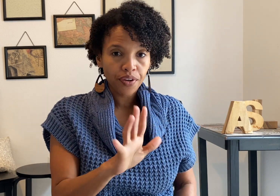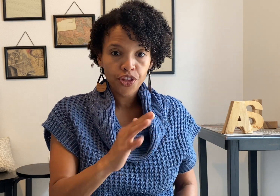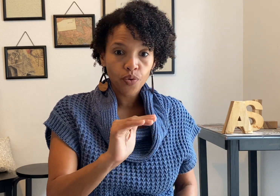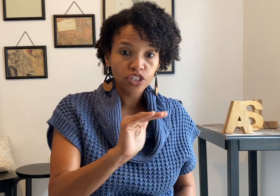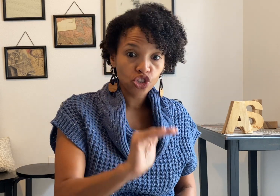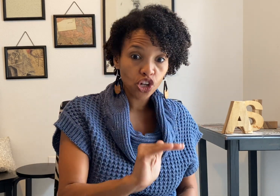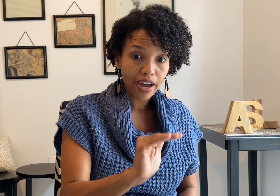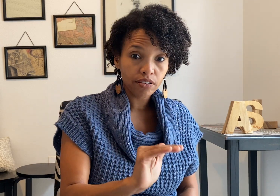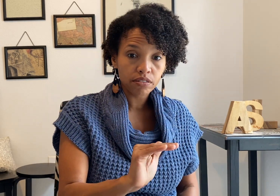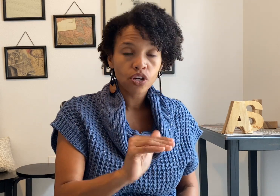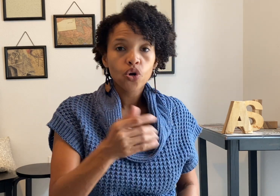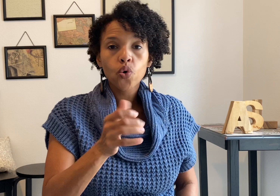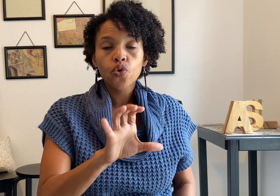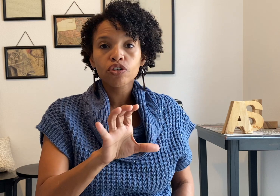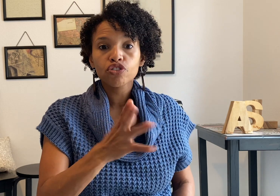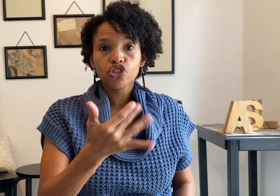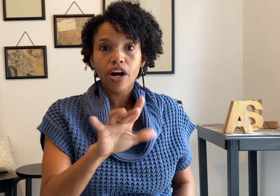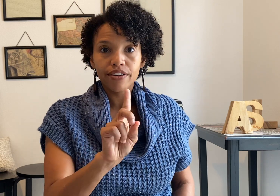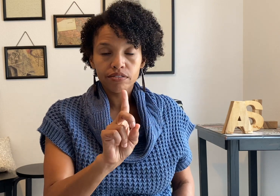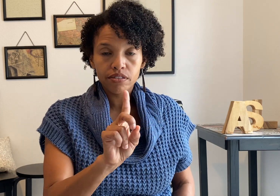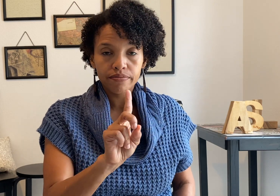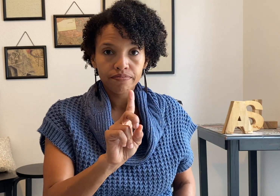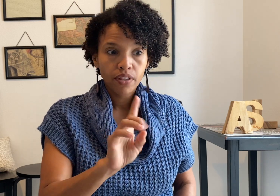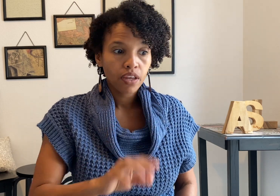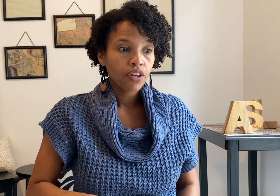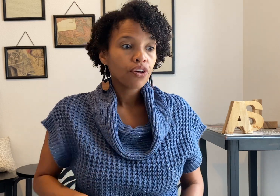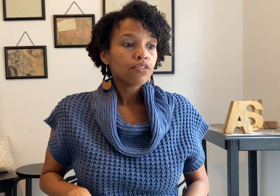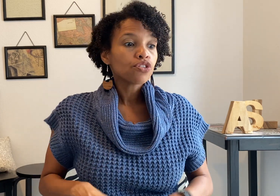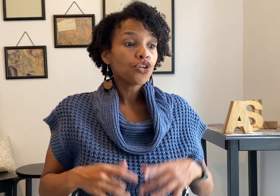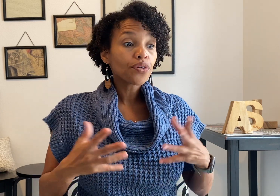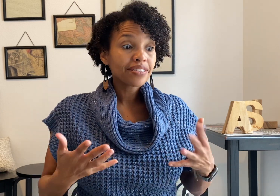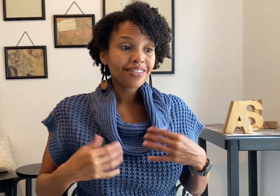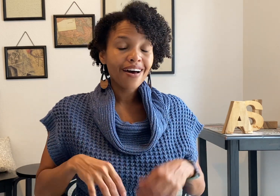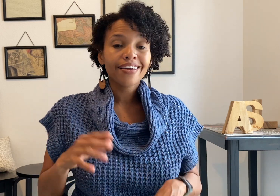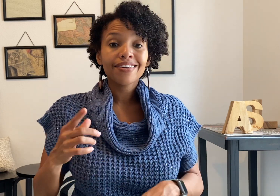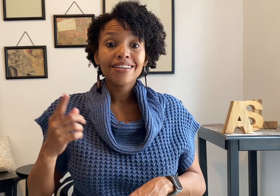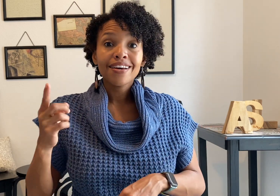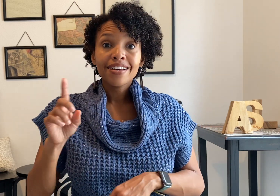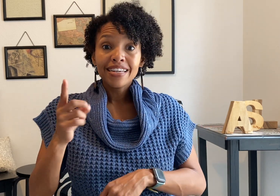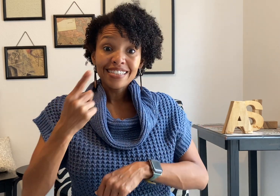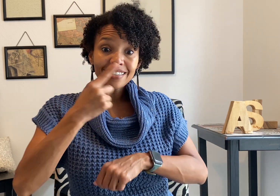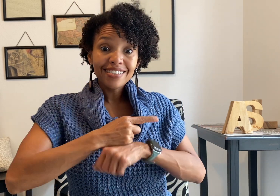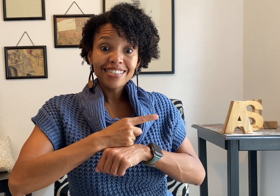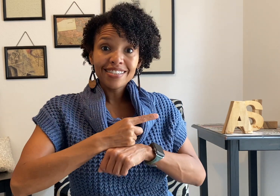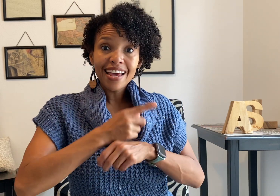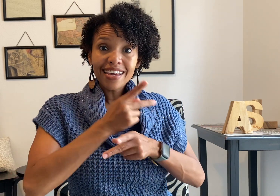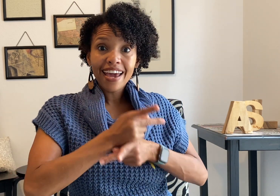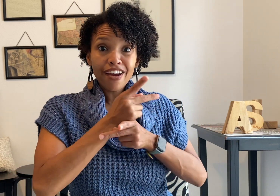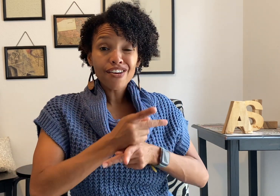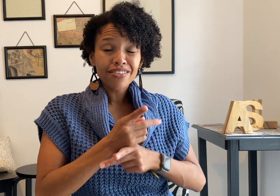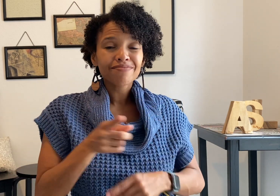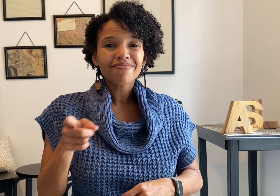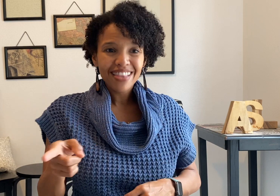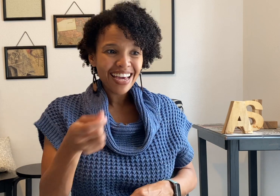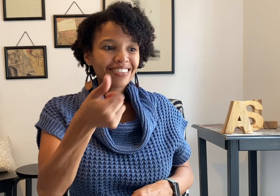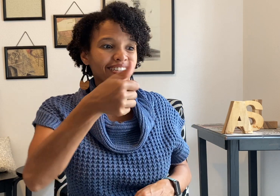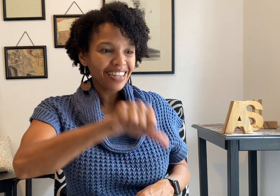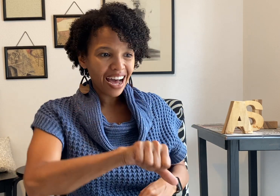one, child or child. So you can sign daycare, they